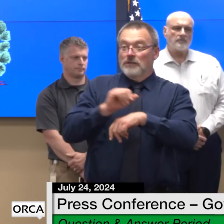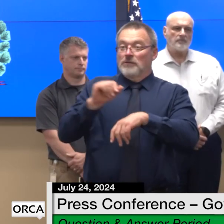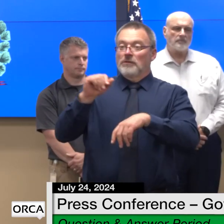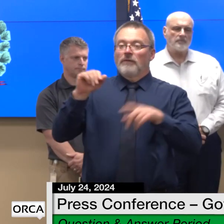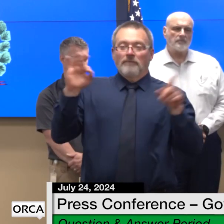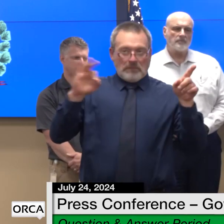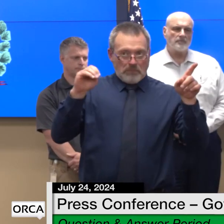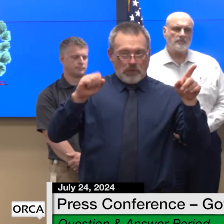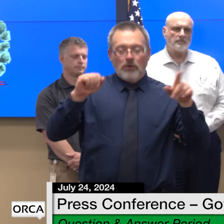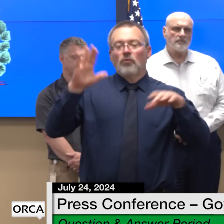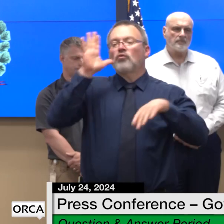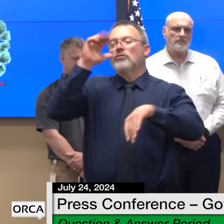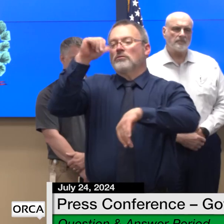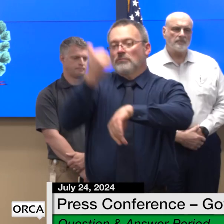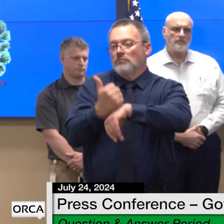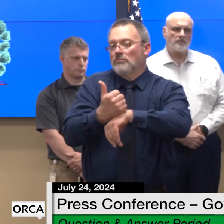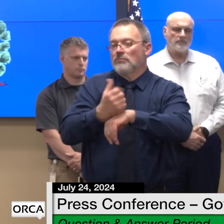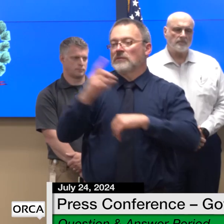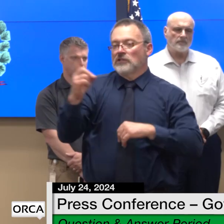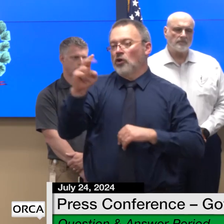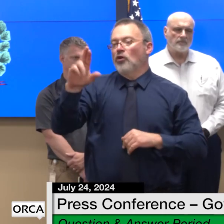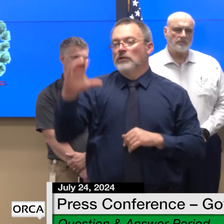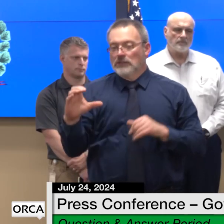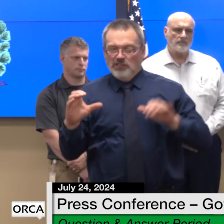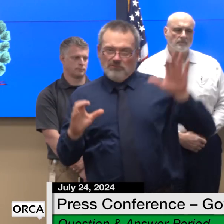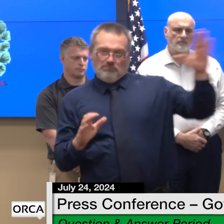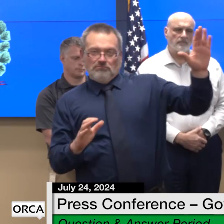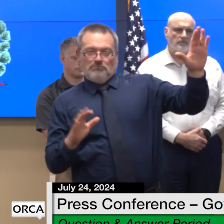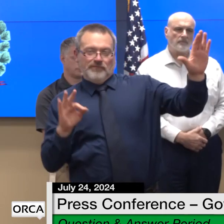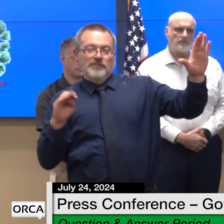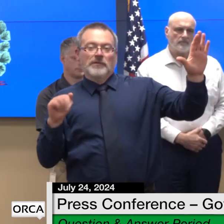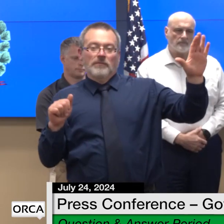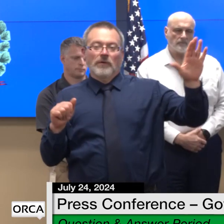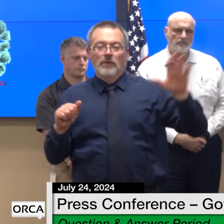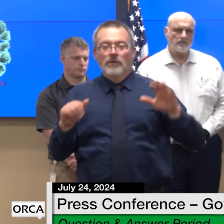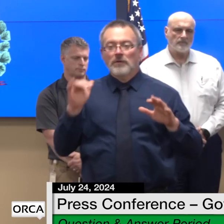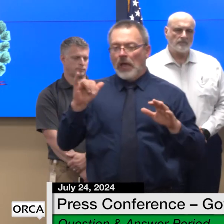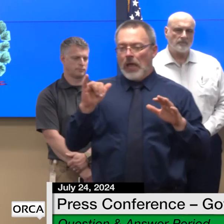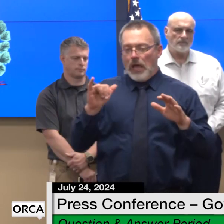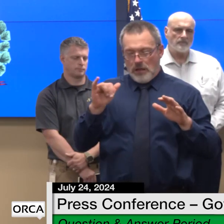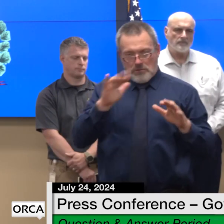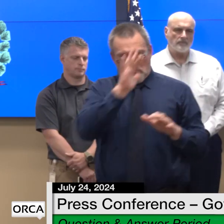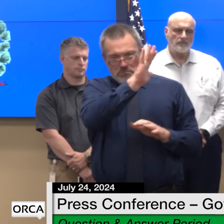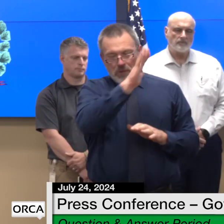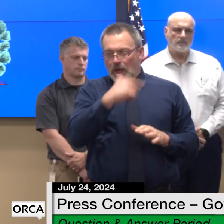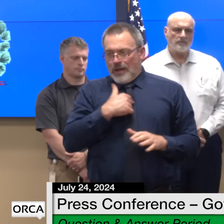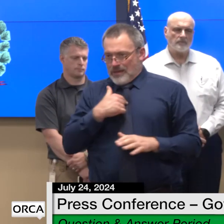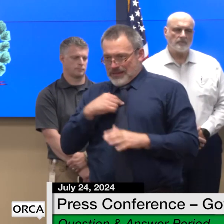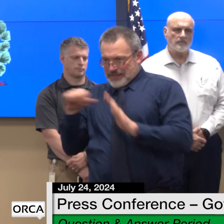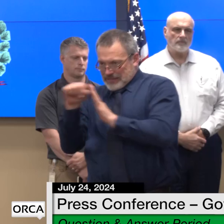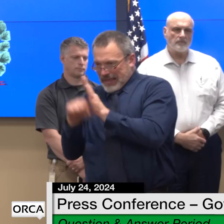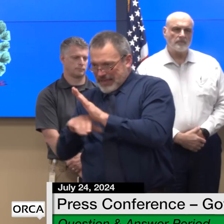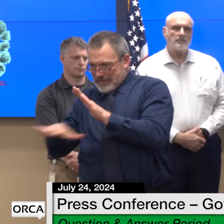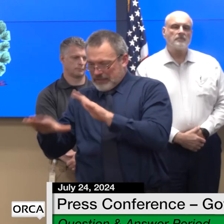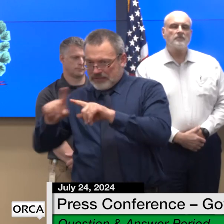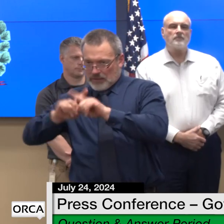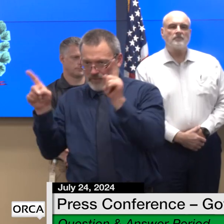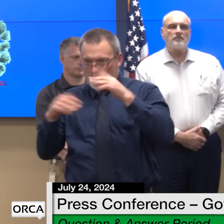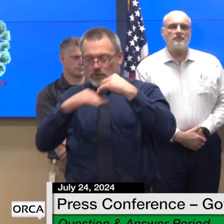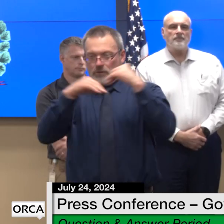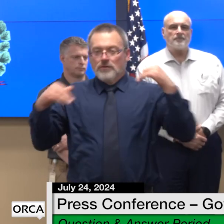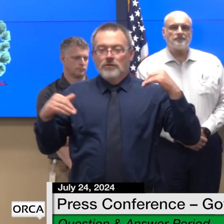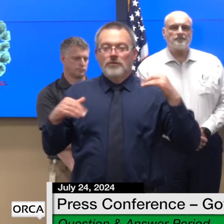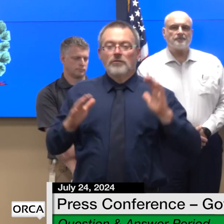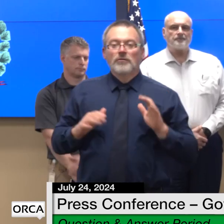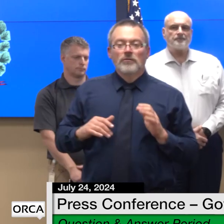up disaster recovery centers, which are the federal version of what we're doing at the state level. And that is where you can go and